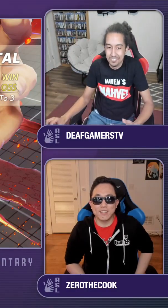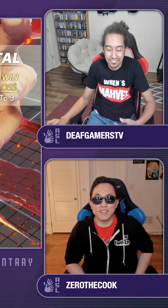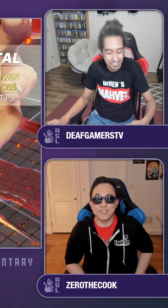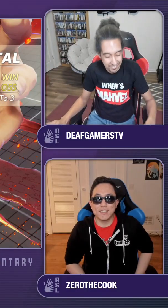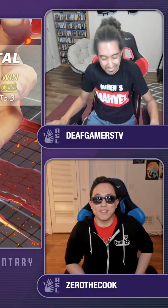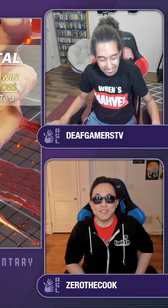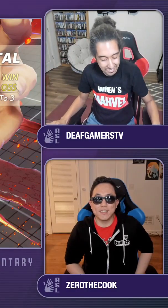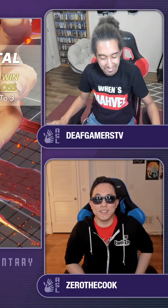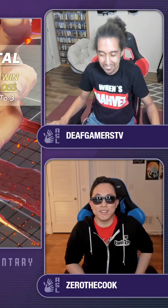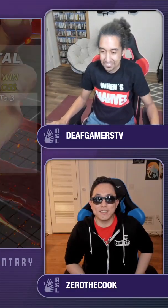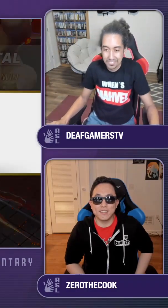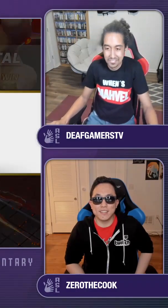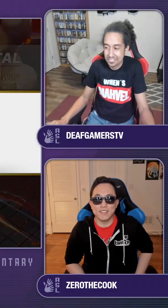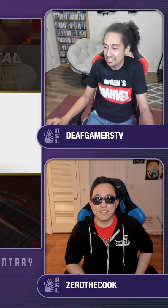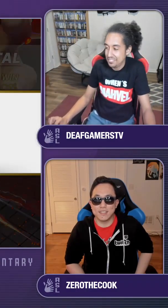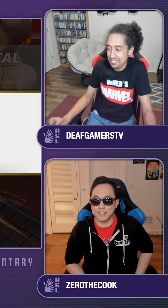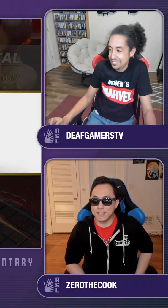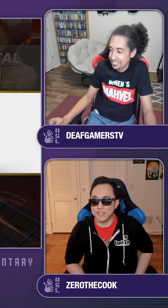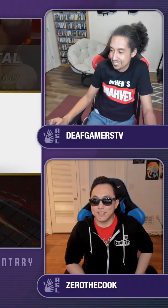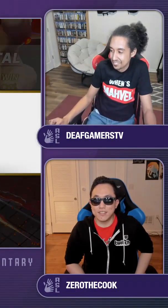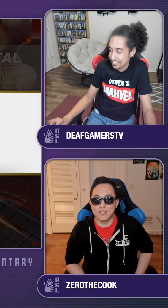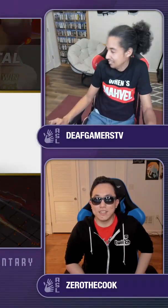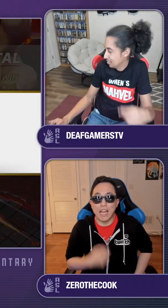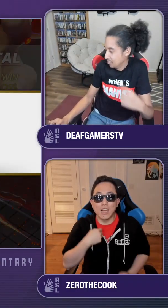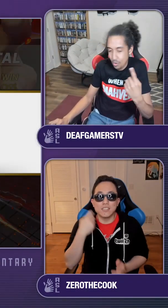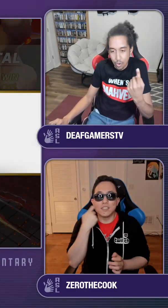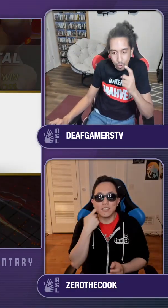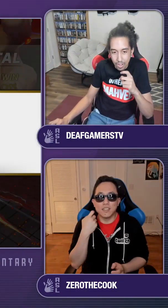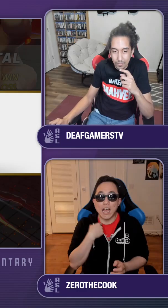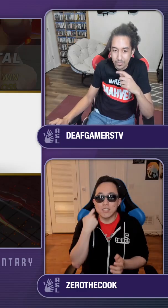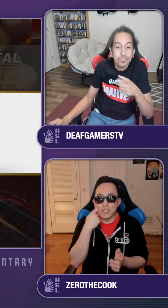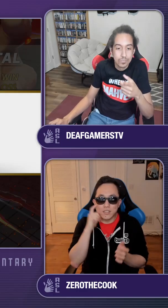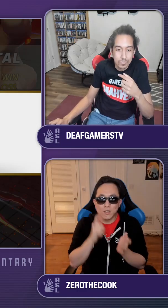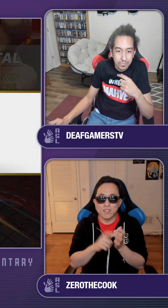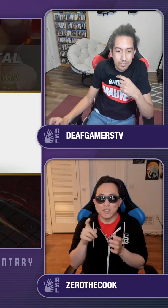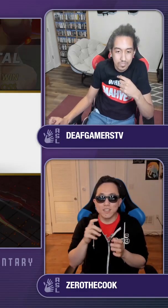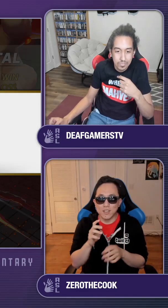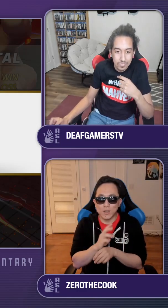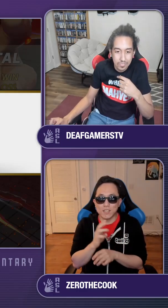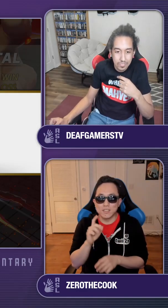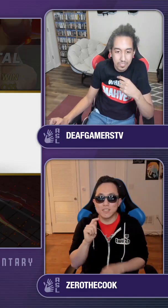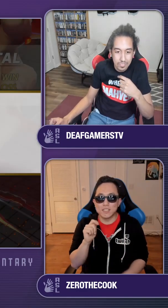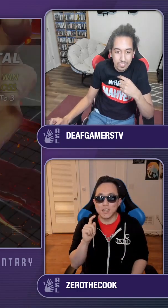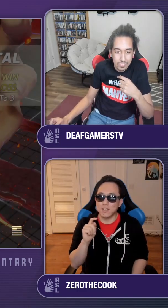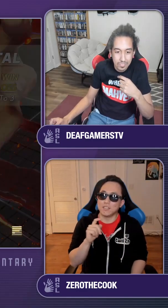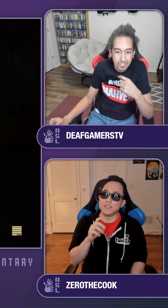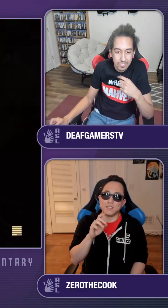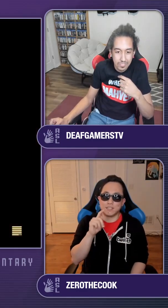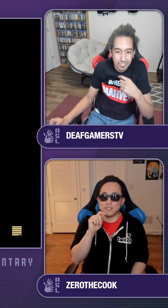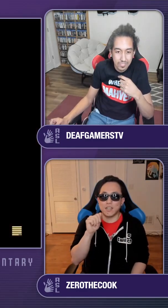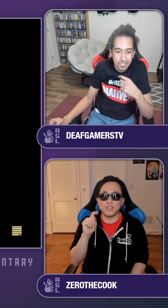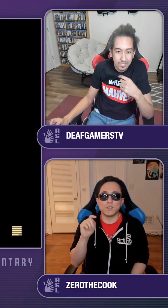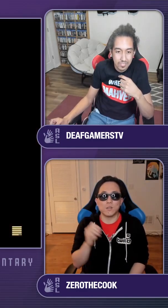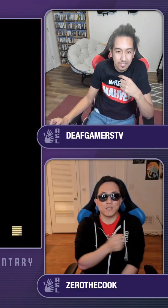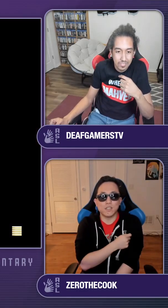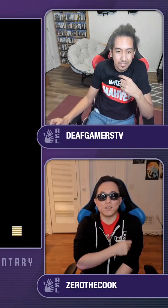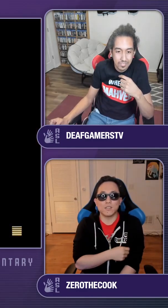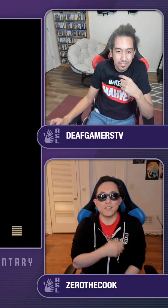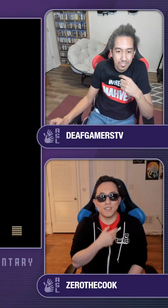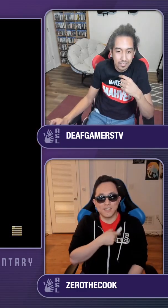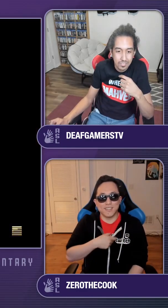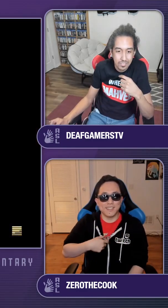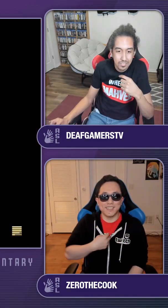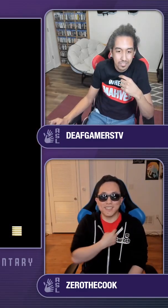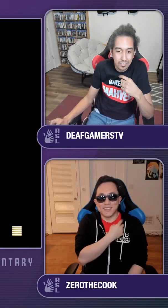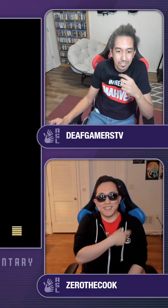in early on throwing off the mask to try to get more damage off of your neutral pokes? Is there